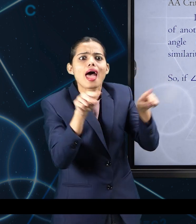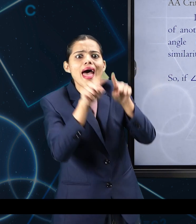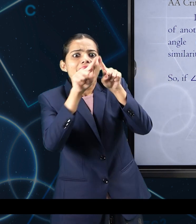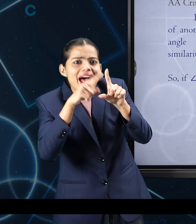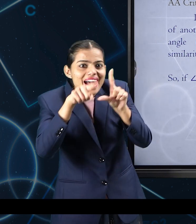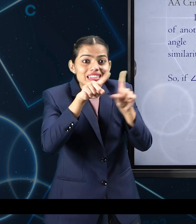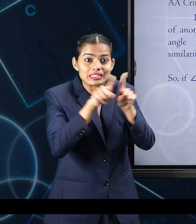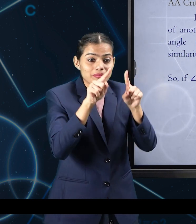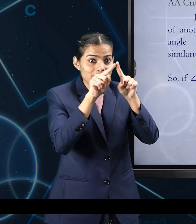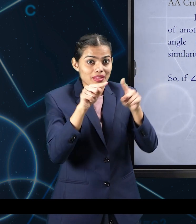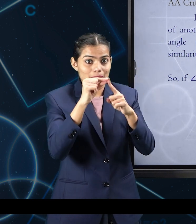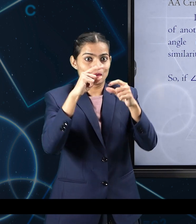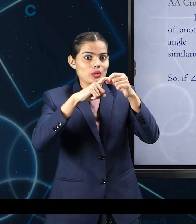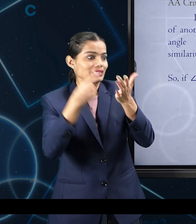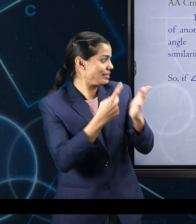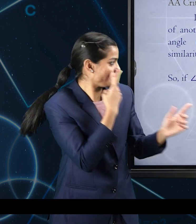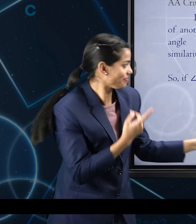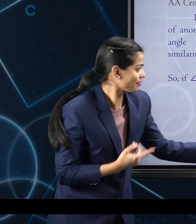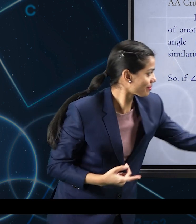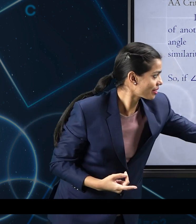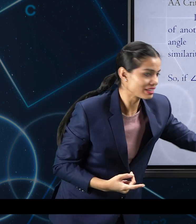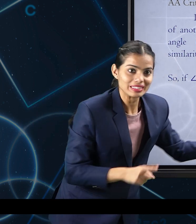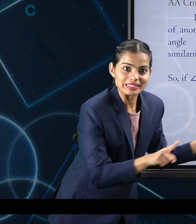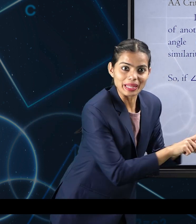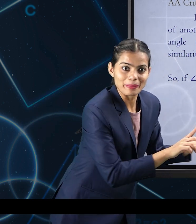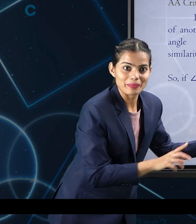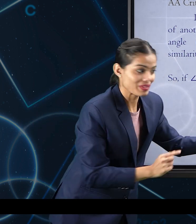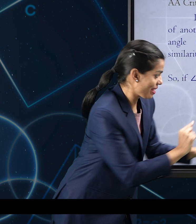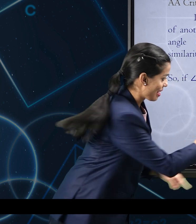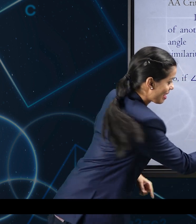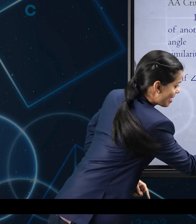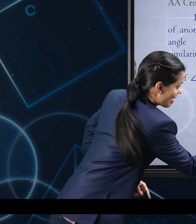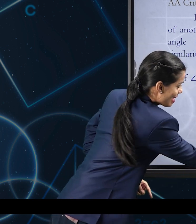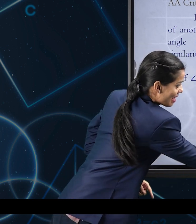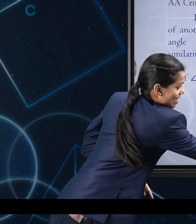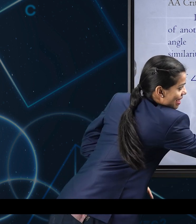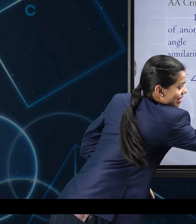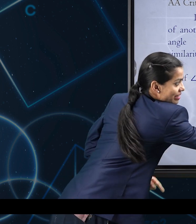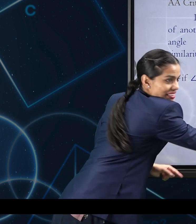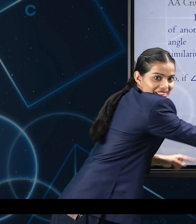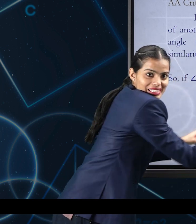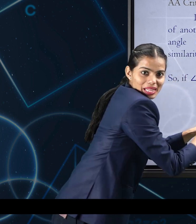to angle Q is equal to 2, then triangle ABC similar triangle PQ are.